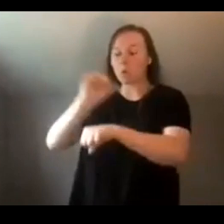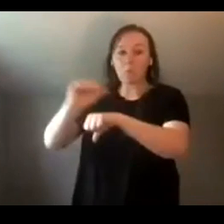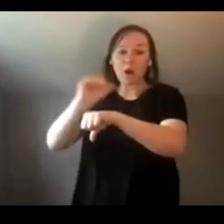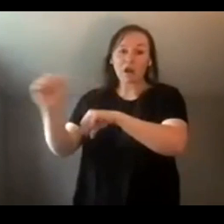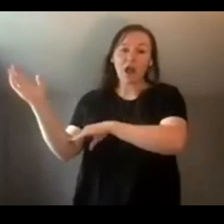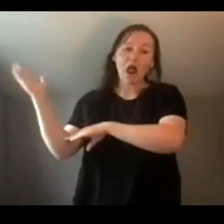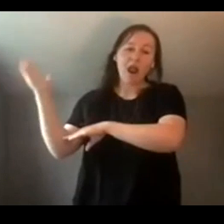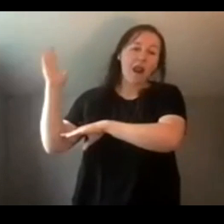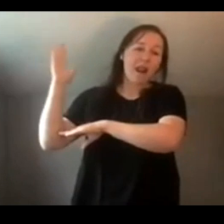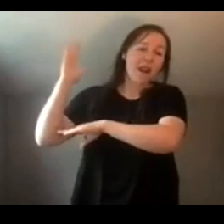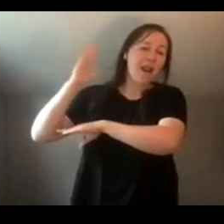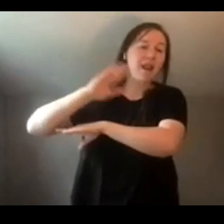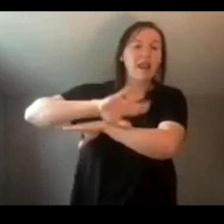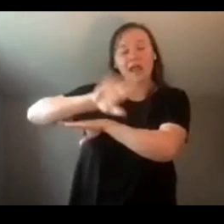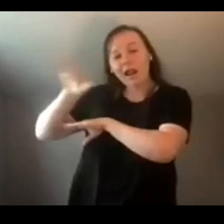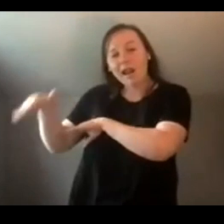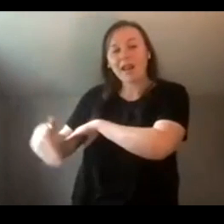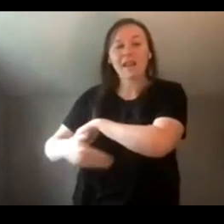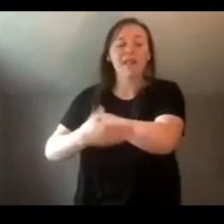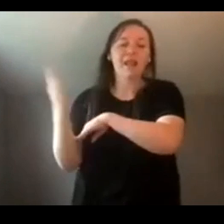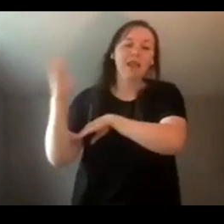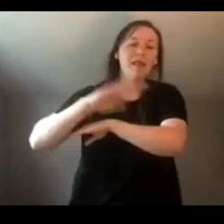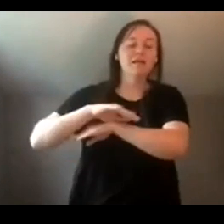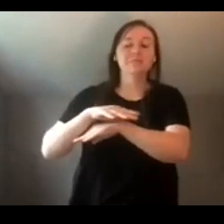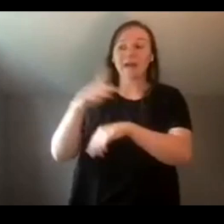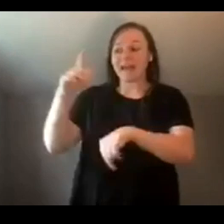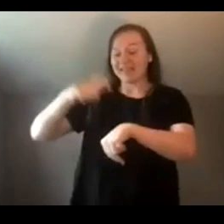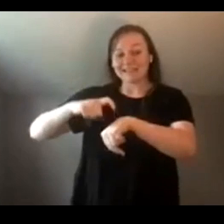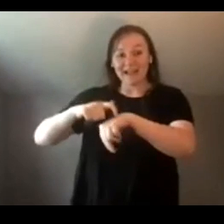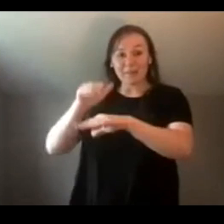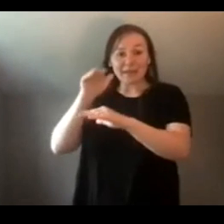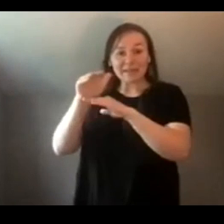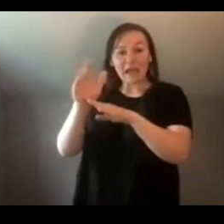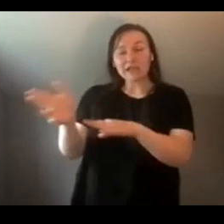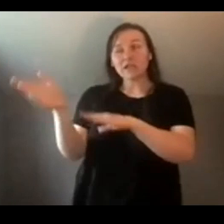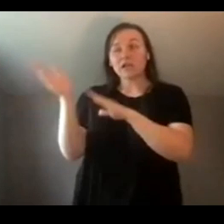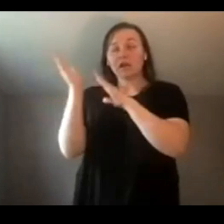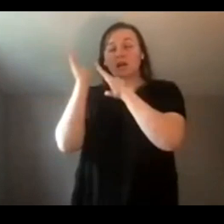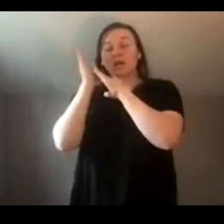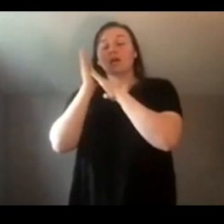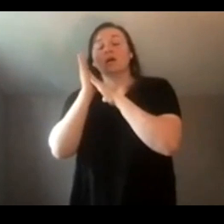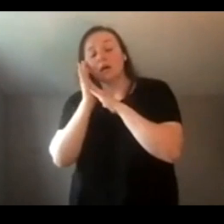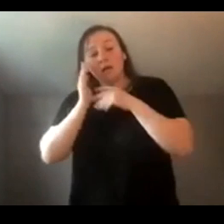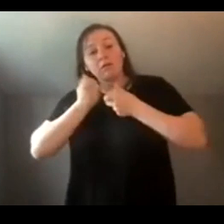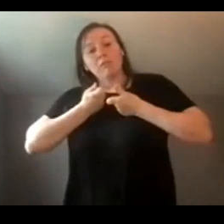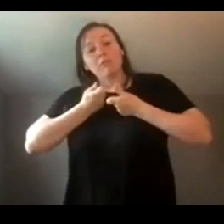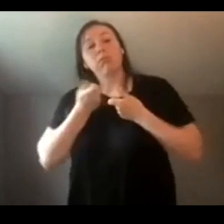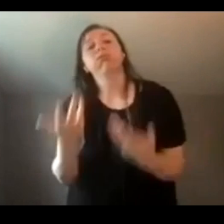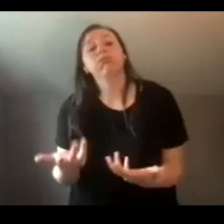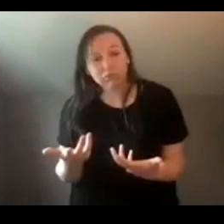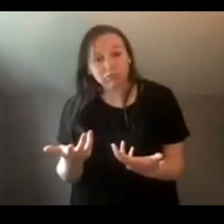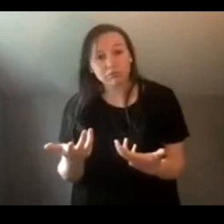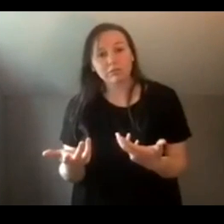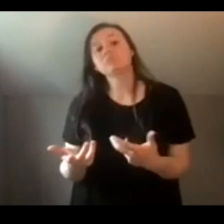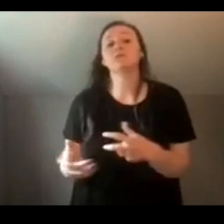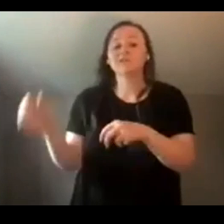endless. By the time Mary would lay her head down, she was exhausted. She worked there